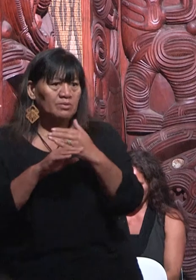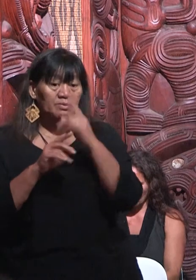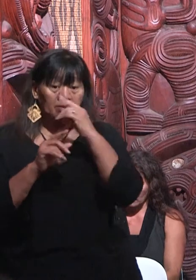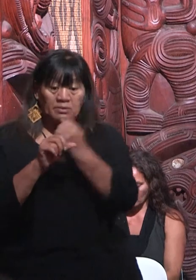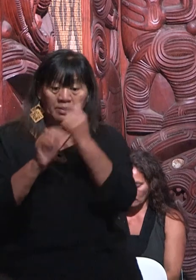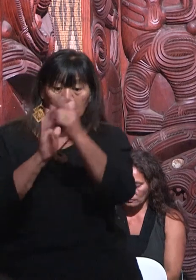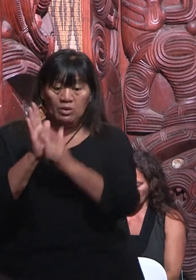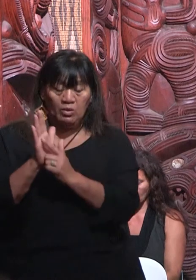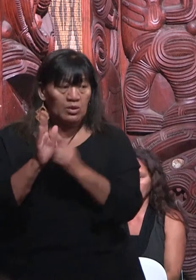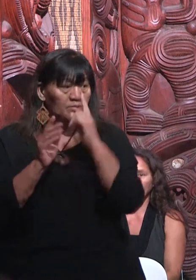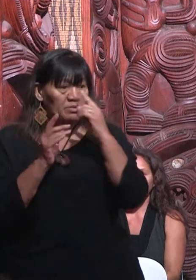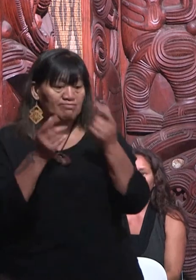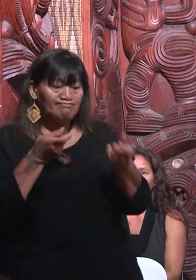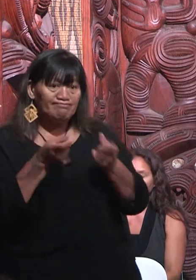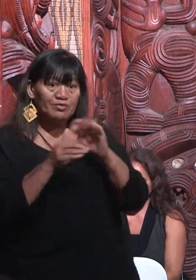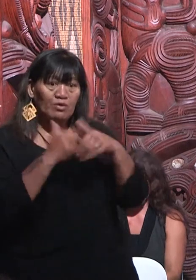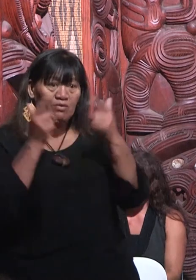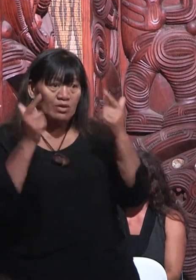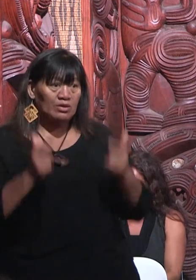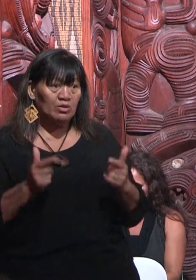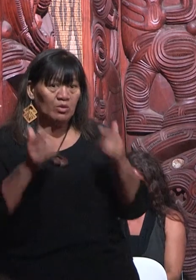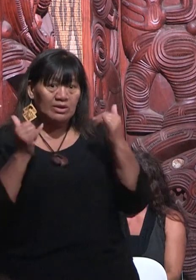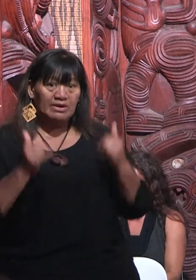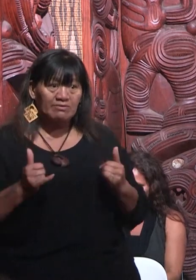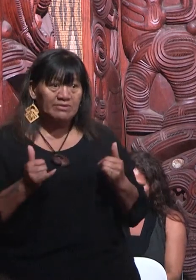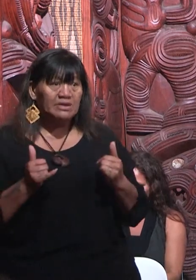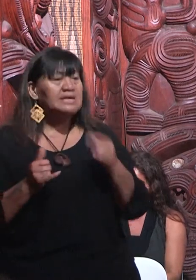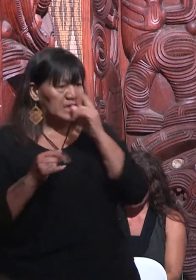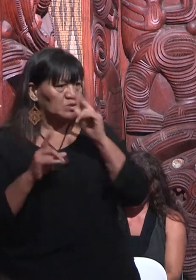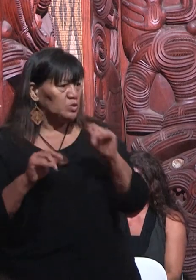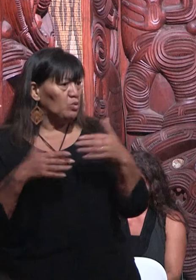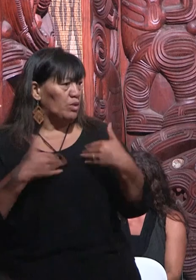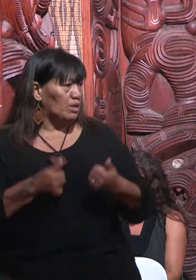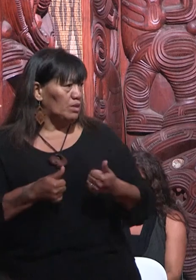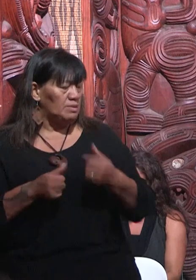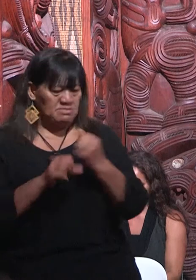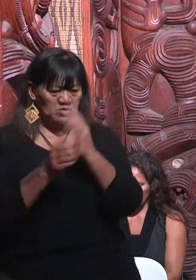and justices may govern courageously, justly,